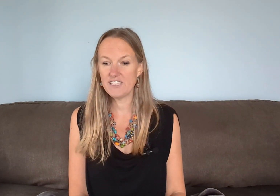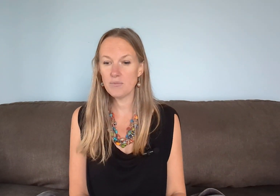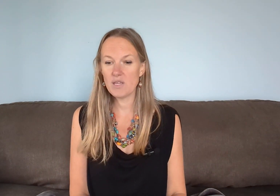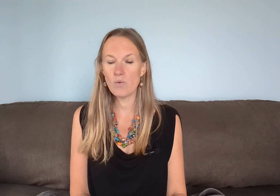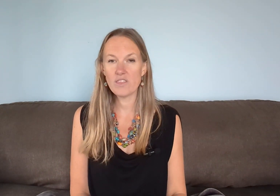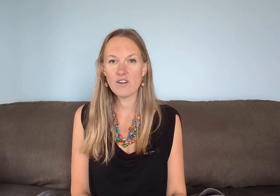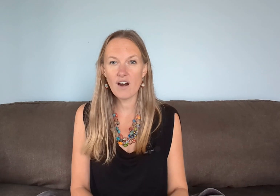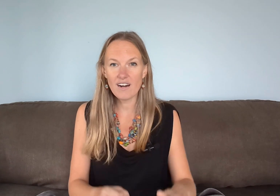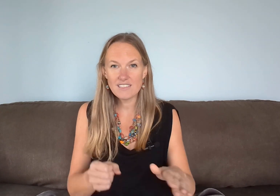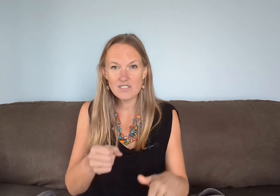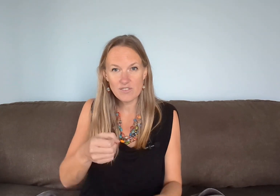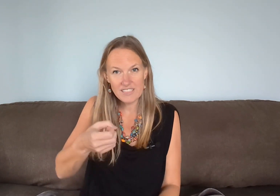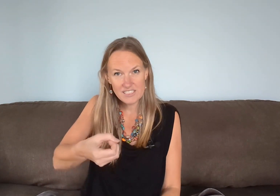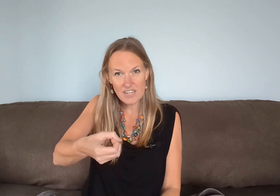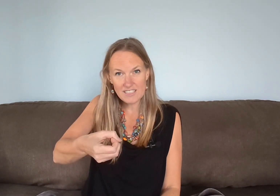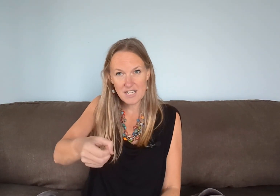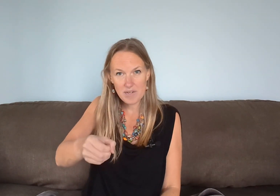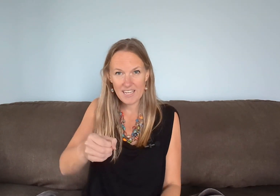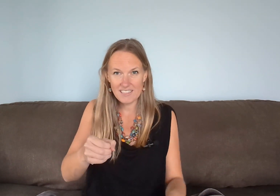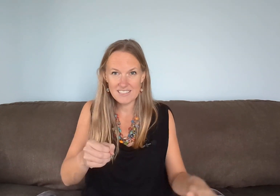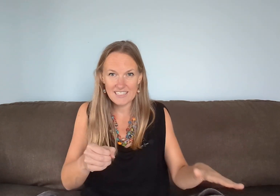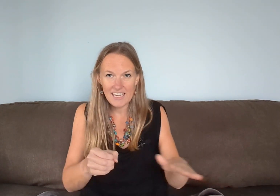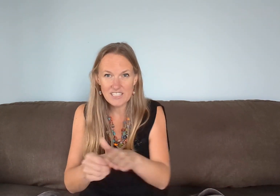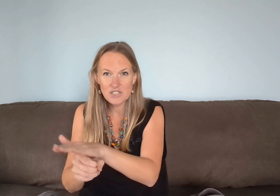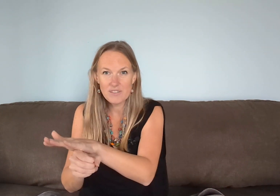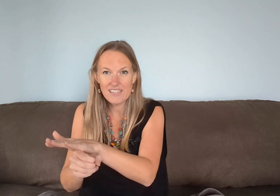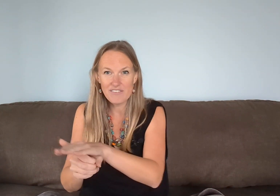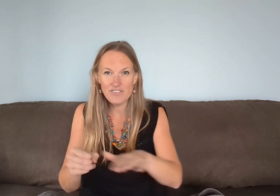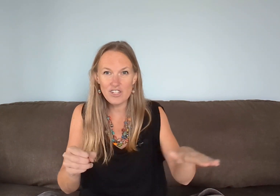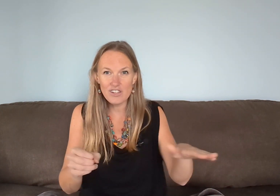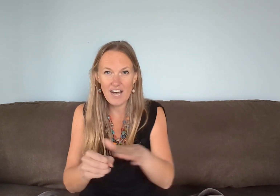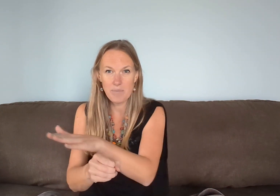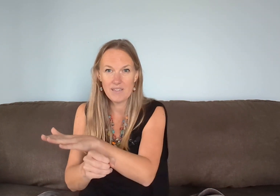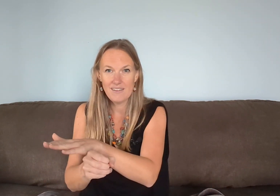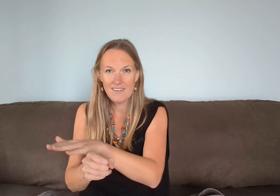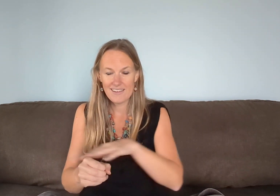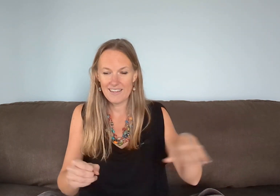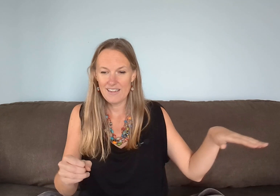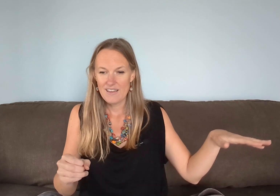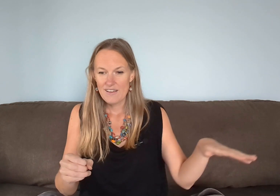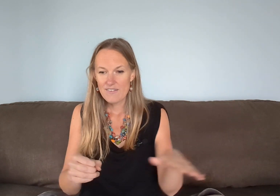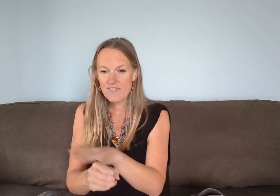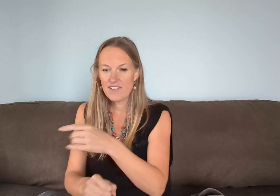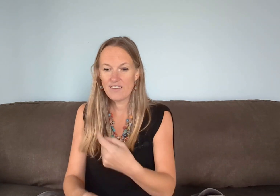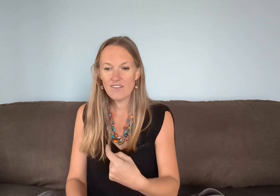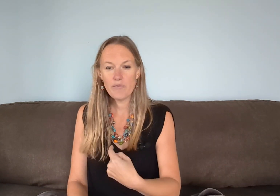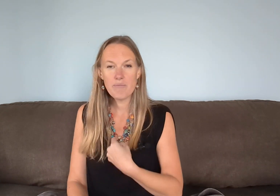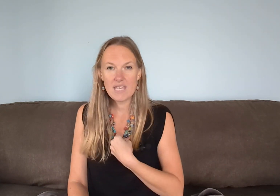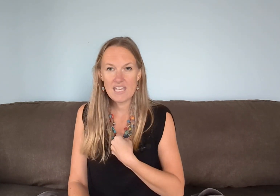Fill me with your heart. So for this, your non-dominant hand's like that, and you're showing like a full cup. Okay, fill